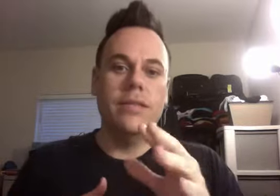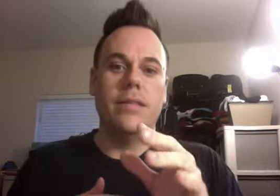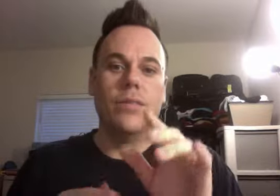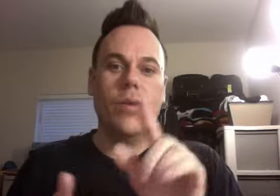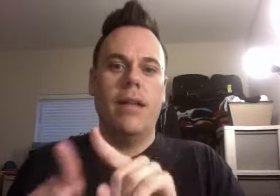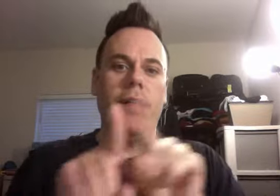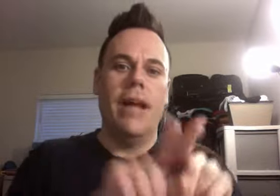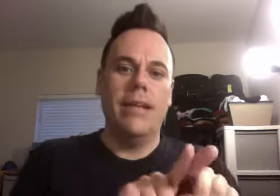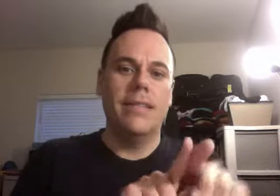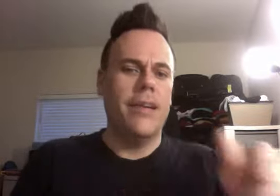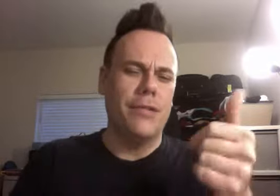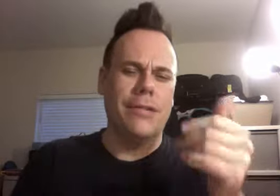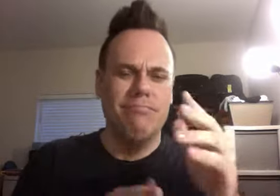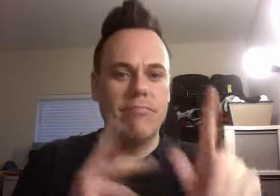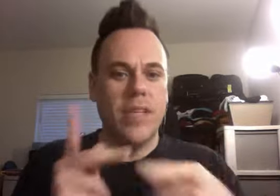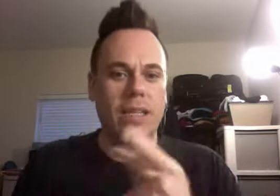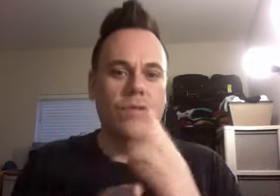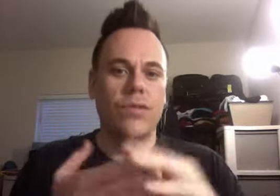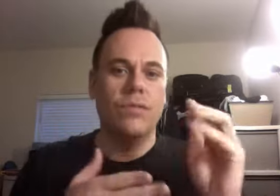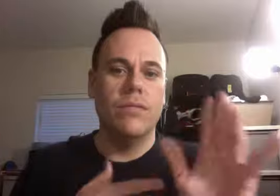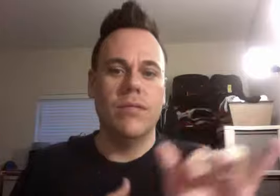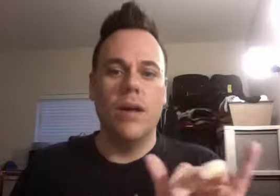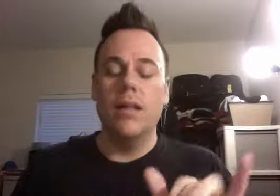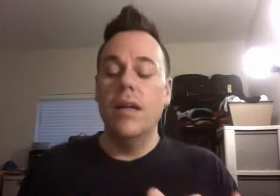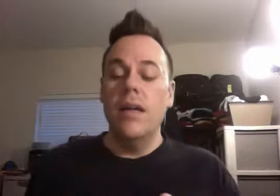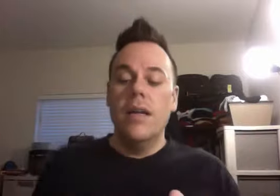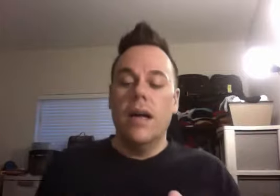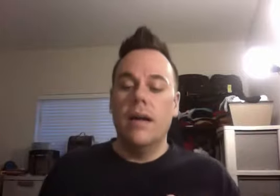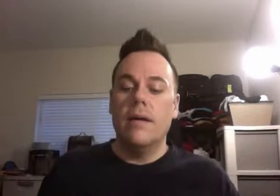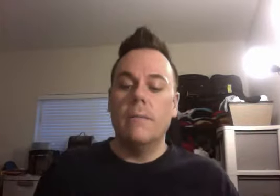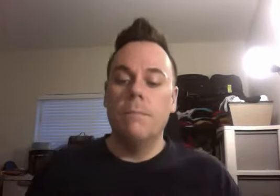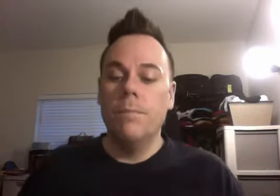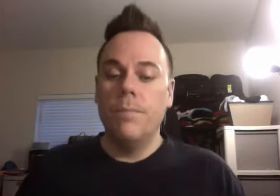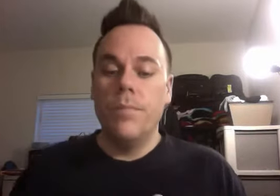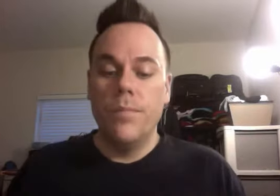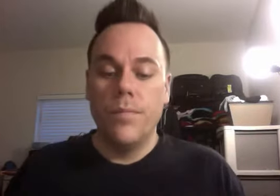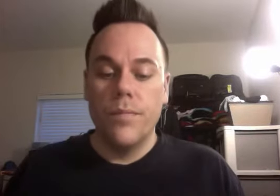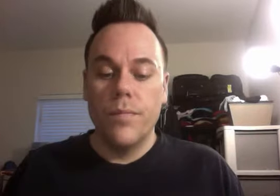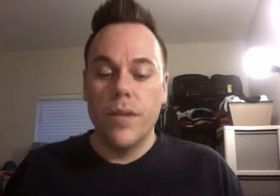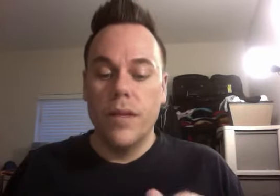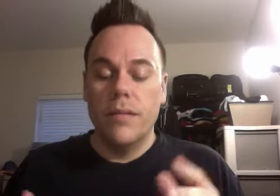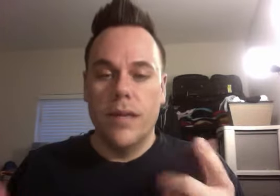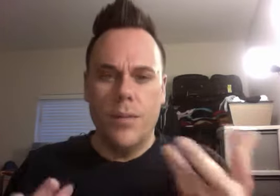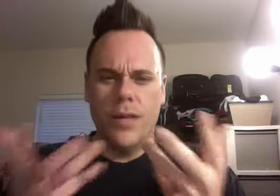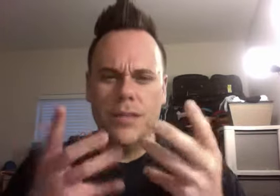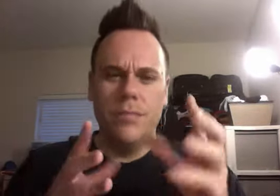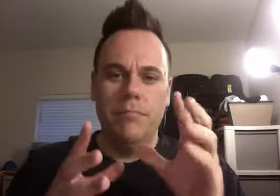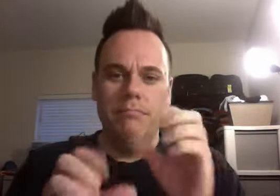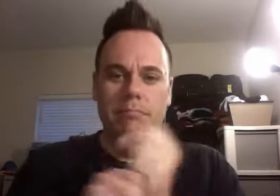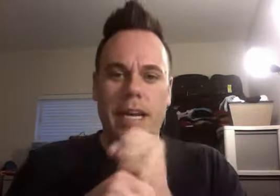as well as other kinds of students as well. Um, I wanted to make